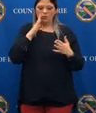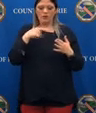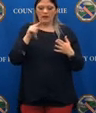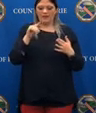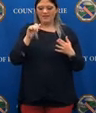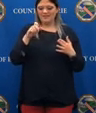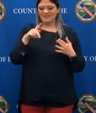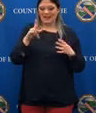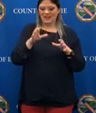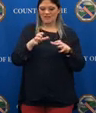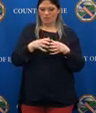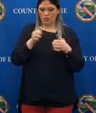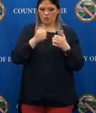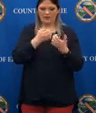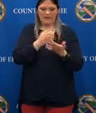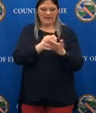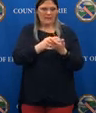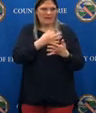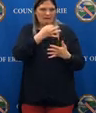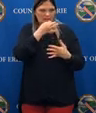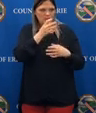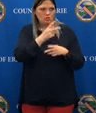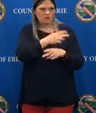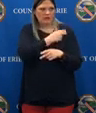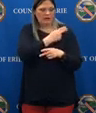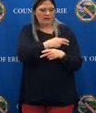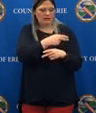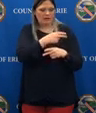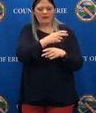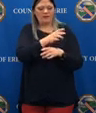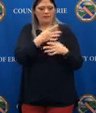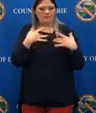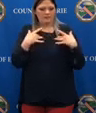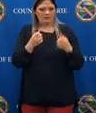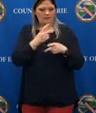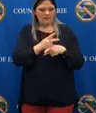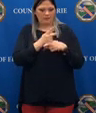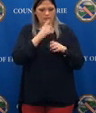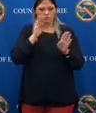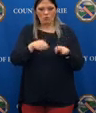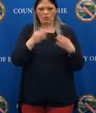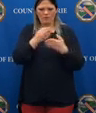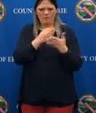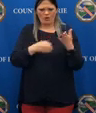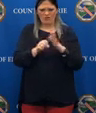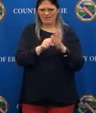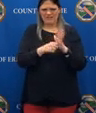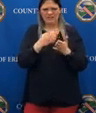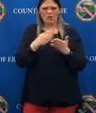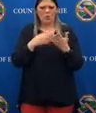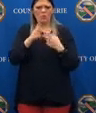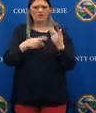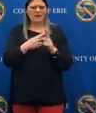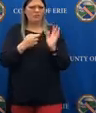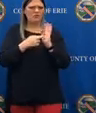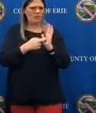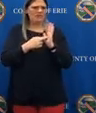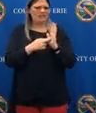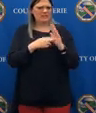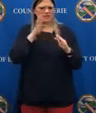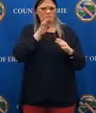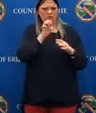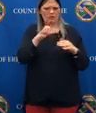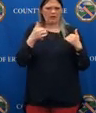health officials and economic experts to reopen parts, and frankly, the entire state. What sort of representation will Erie County have on all